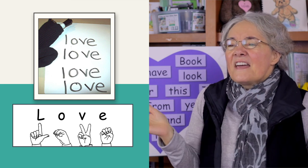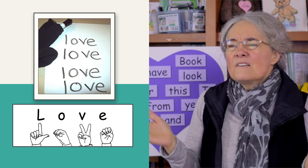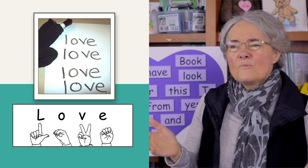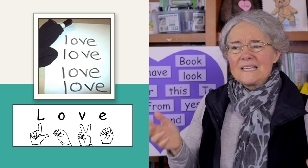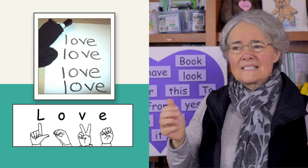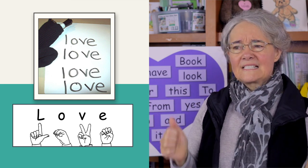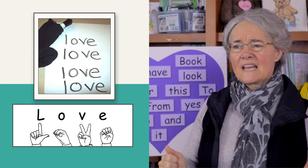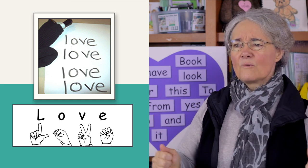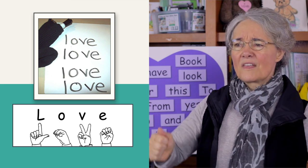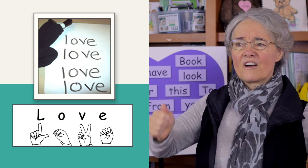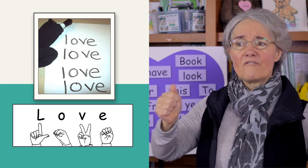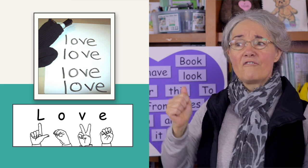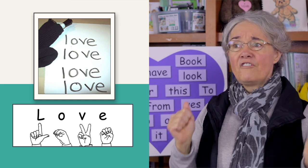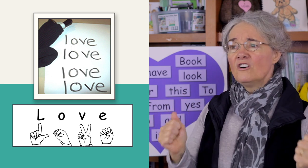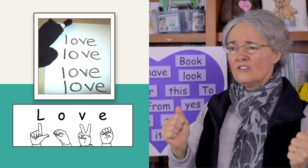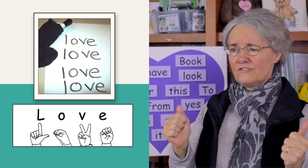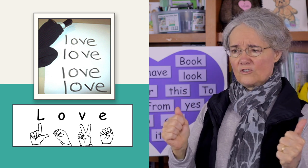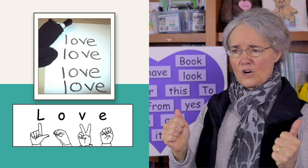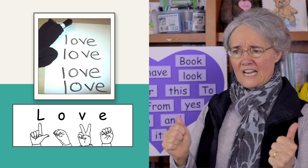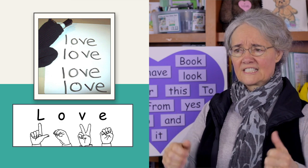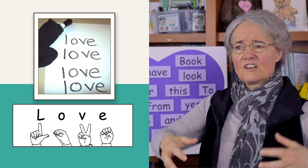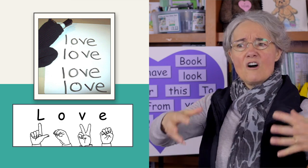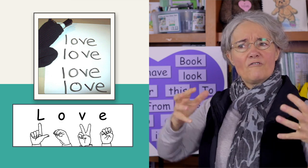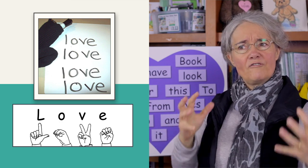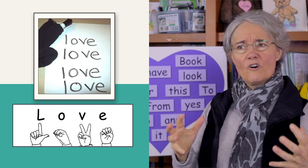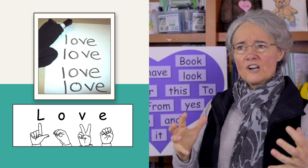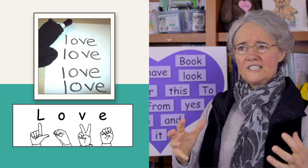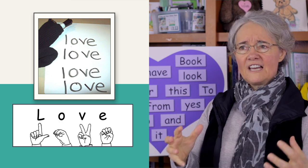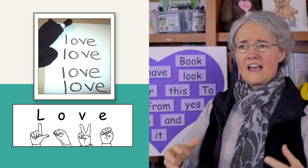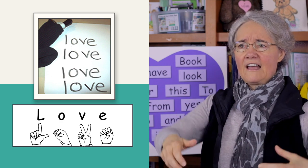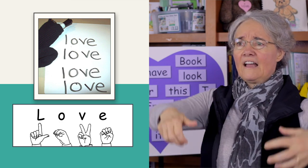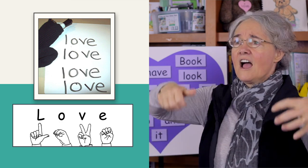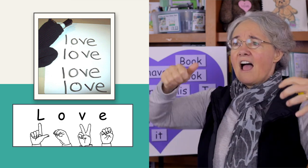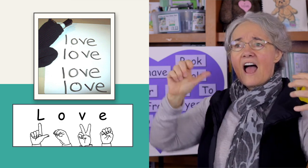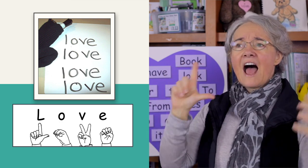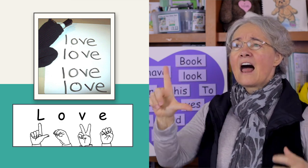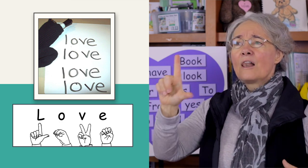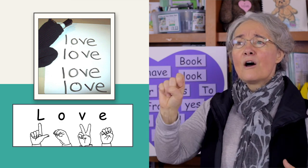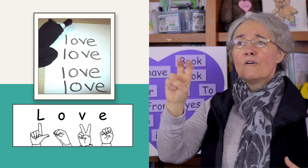love. Then we sing with a full voice, forte.